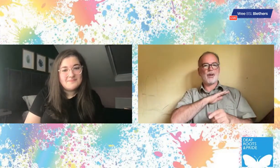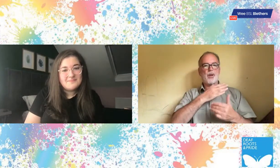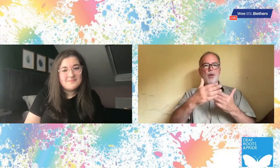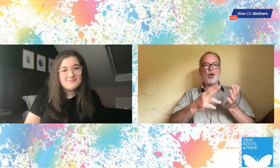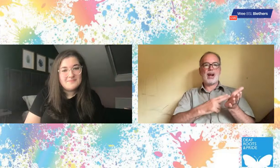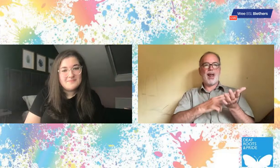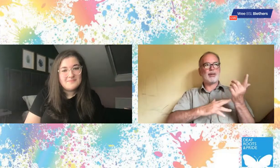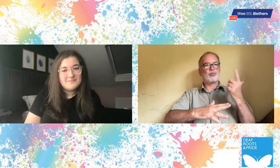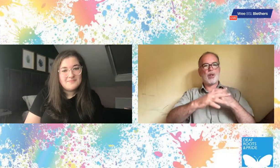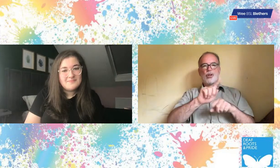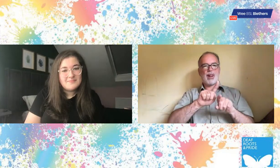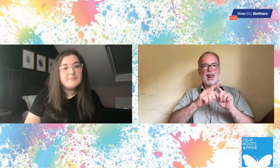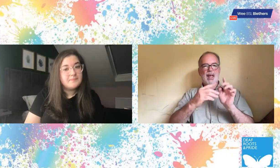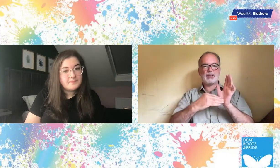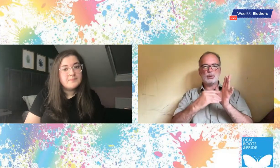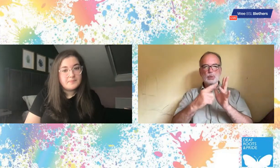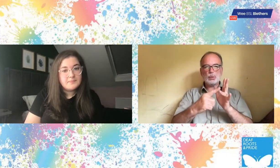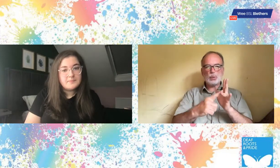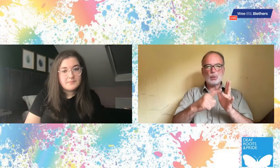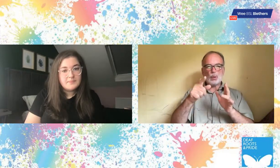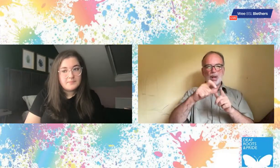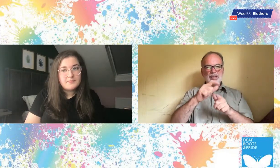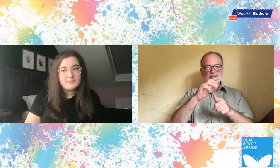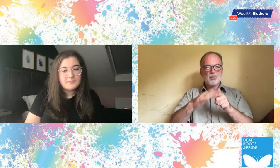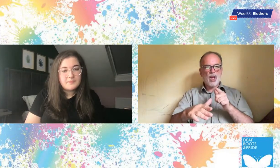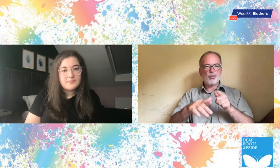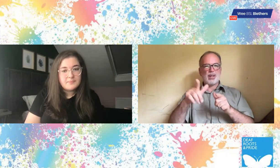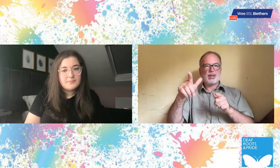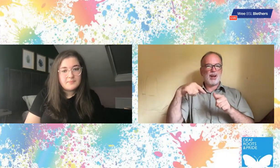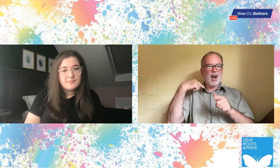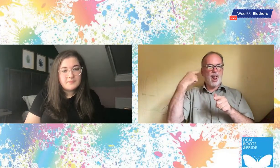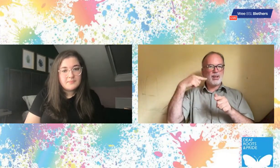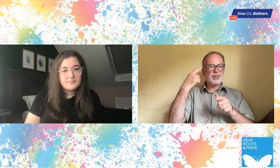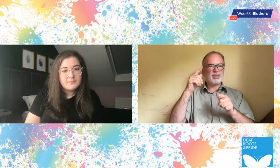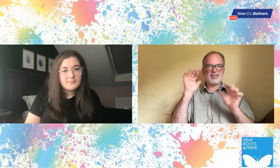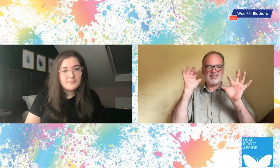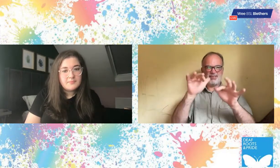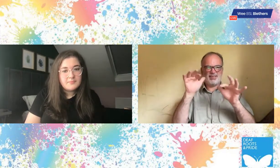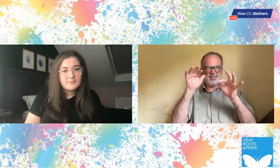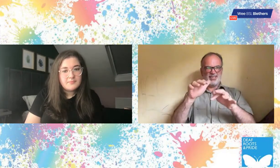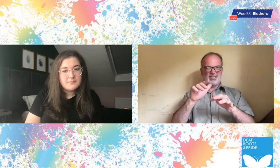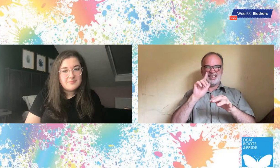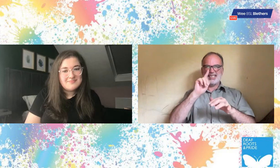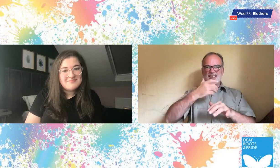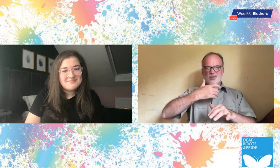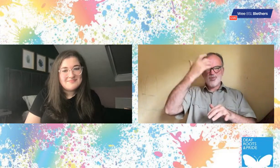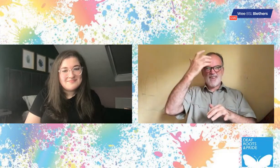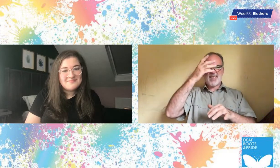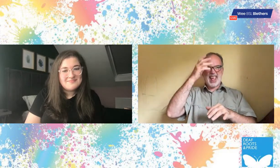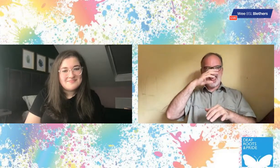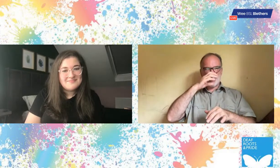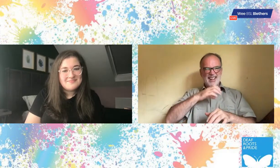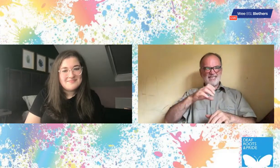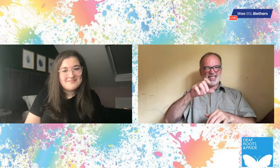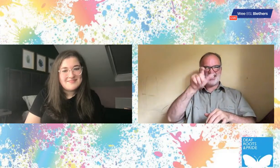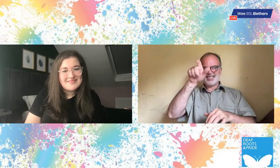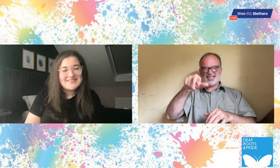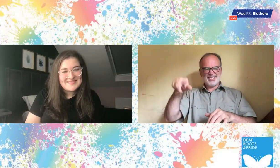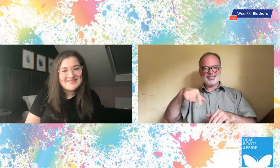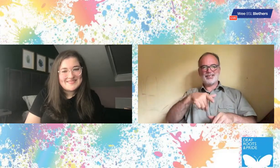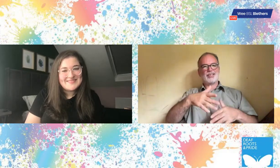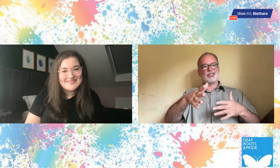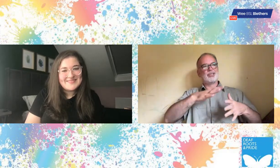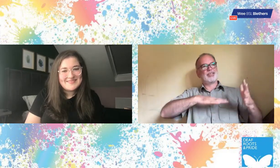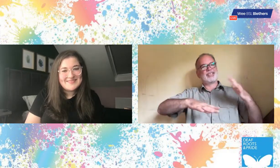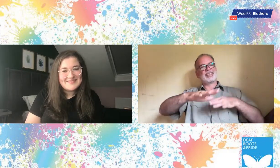industrial environment we have now. Absolutely. And wildlife park is a bit more natural than a